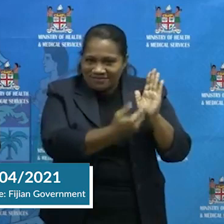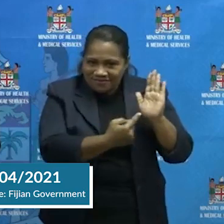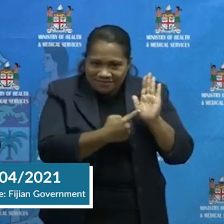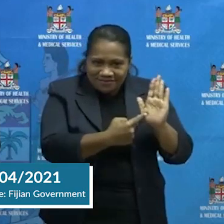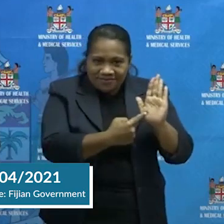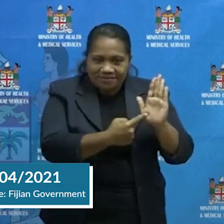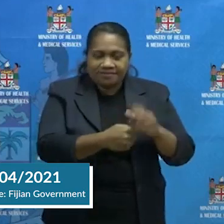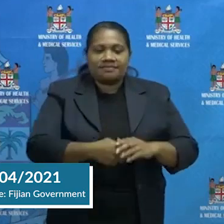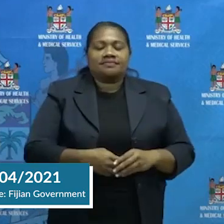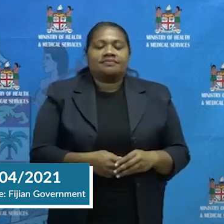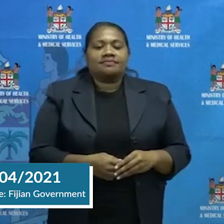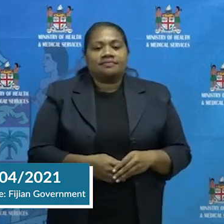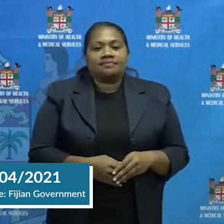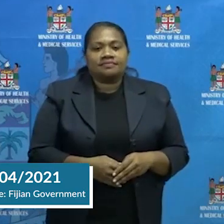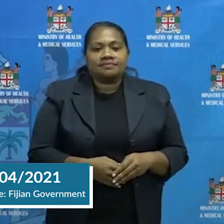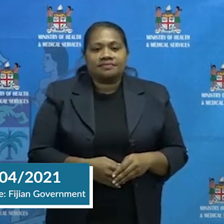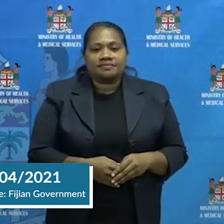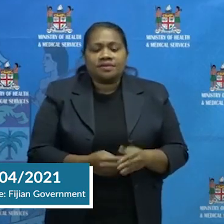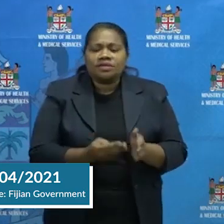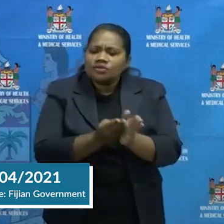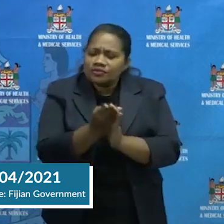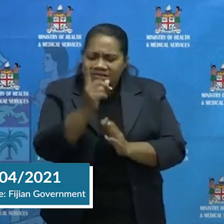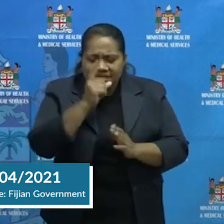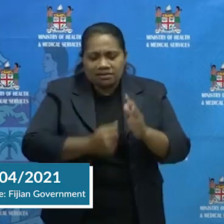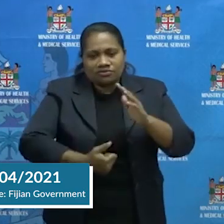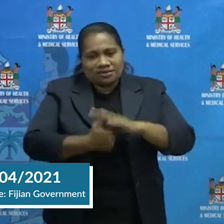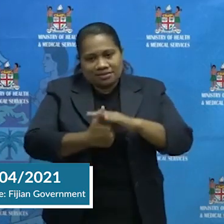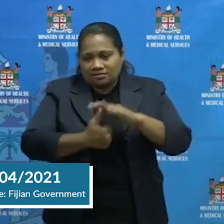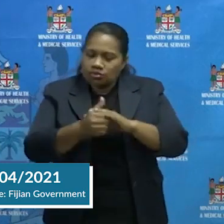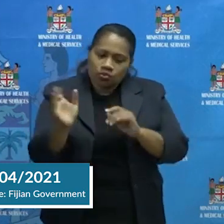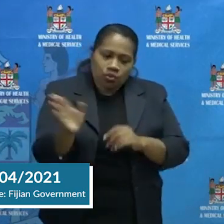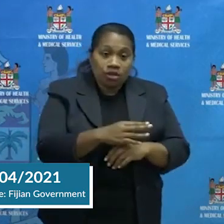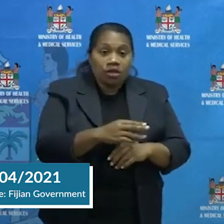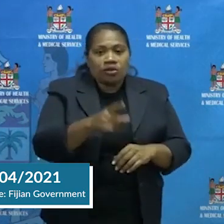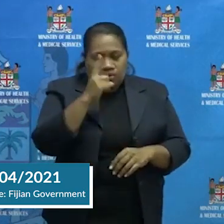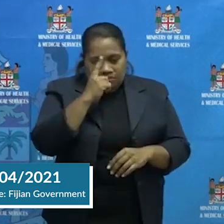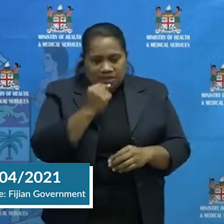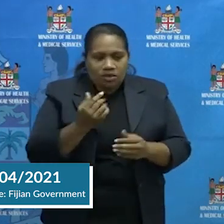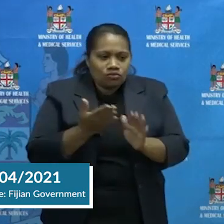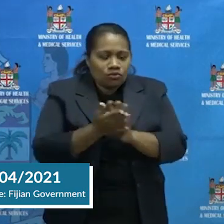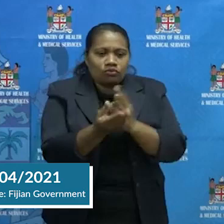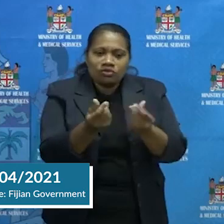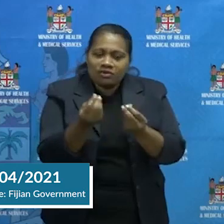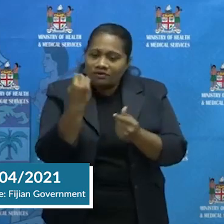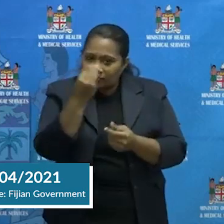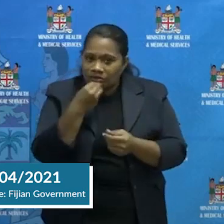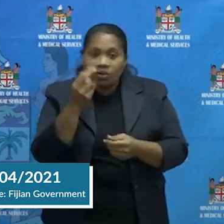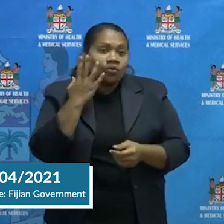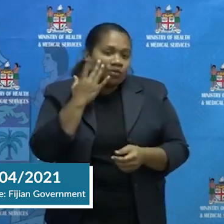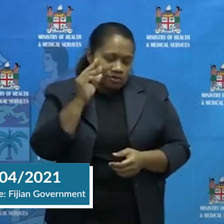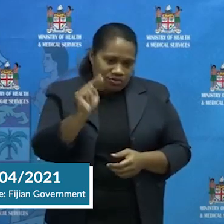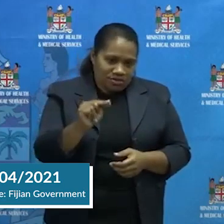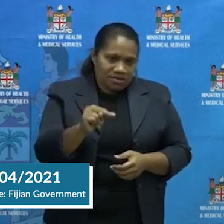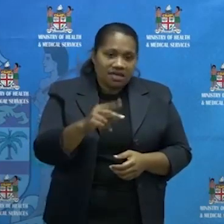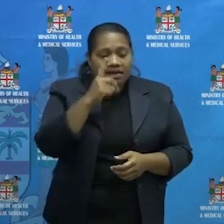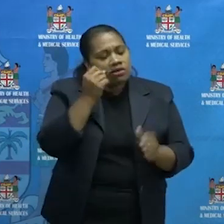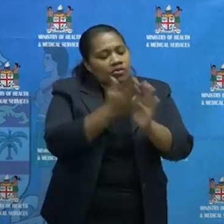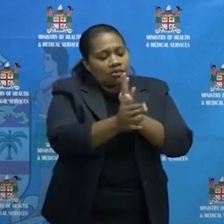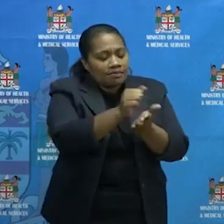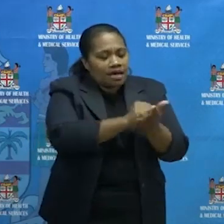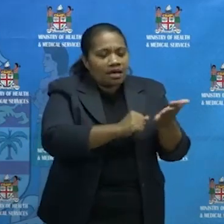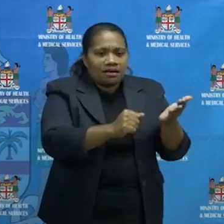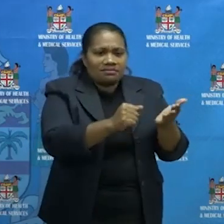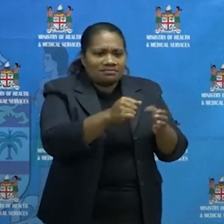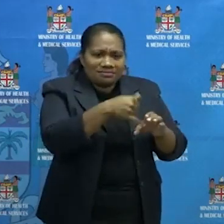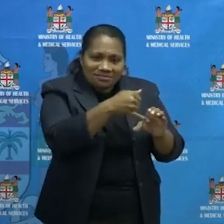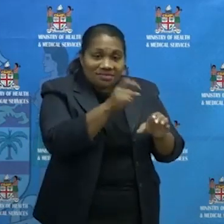to everyone. You will be able to shop for food when you need to. You can buy medicine when you need to. You